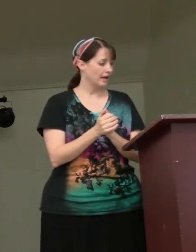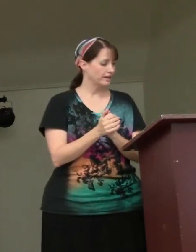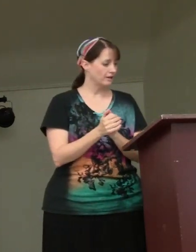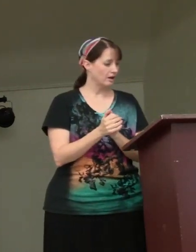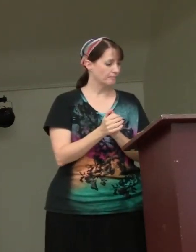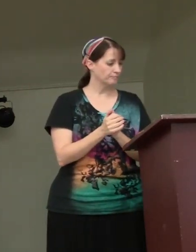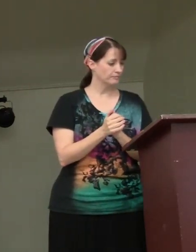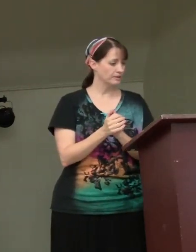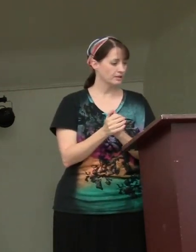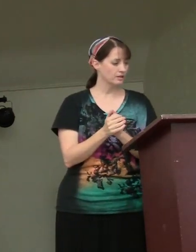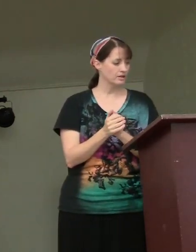And